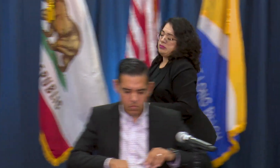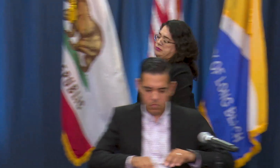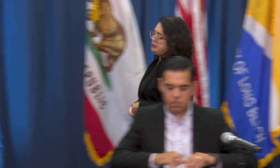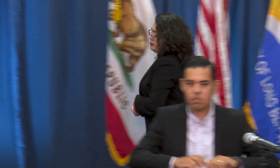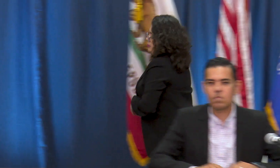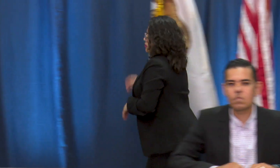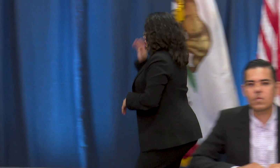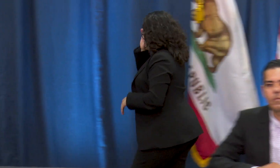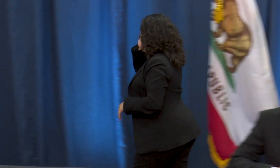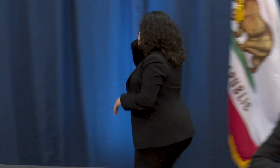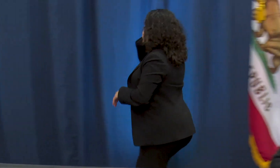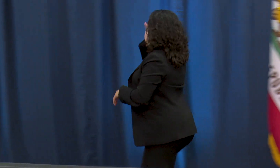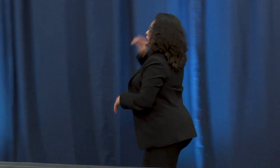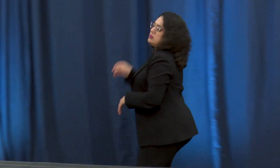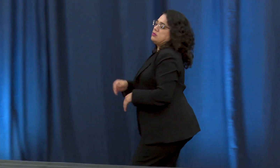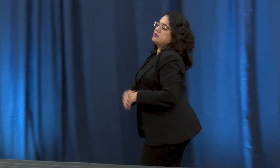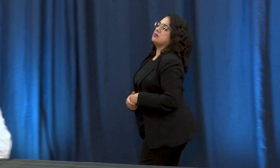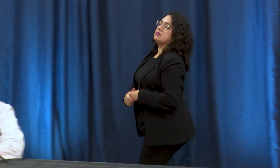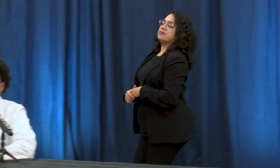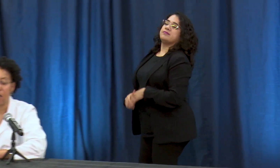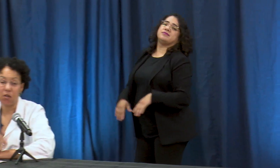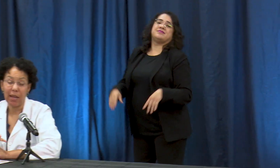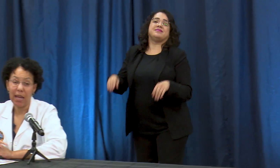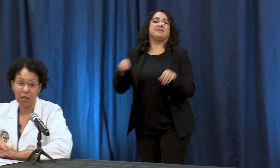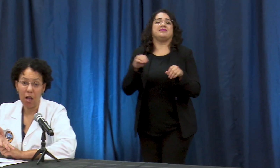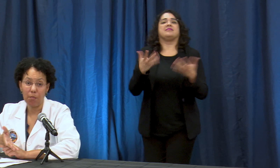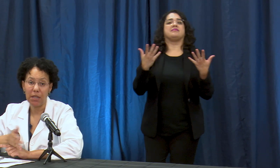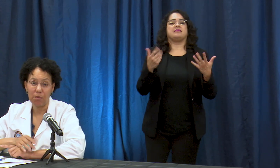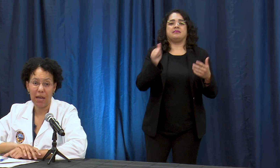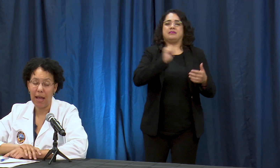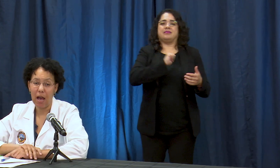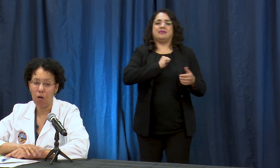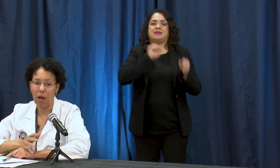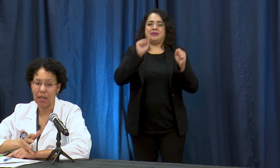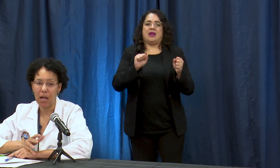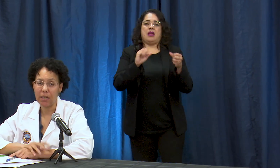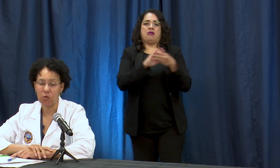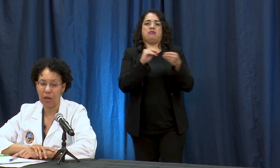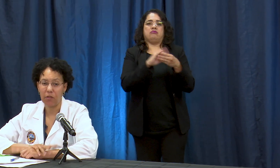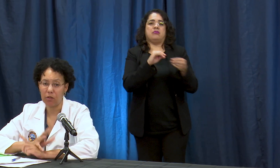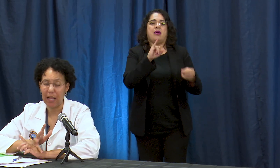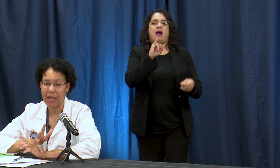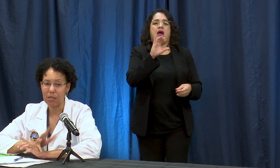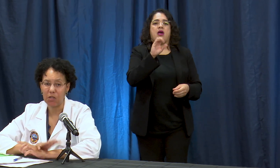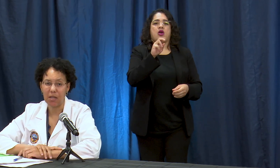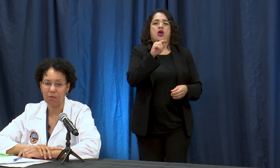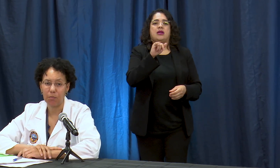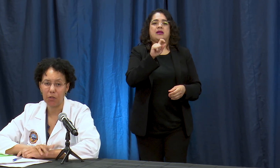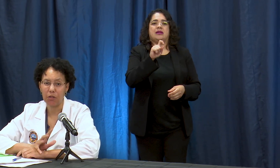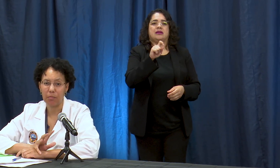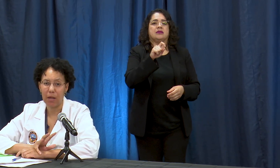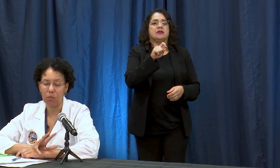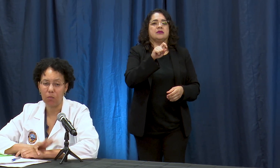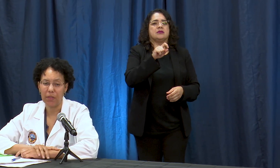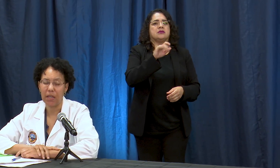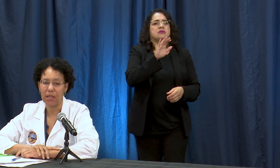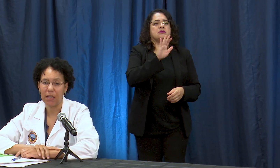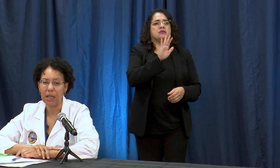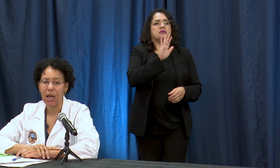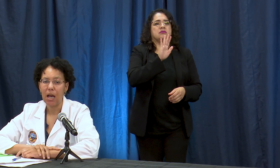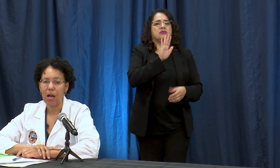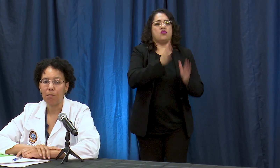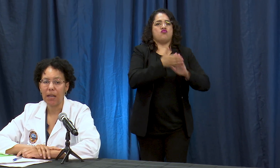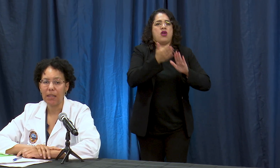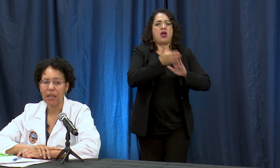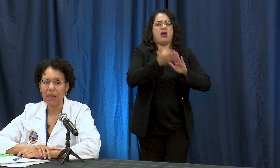just in general, as more businesses, so I can't comment about how Iconics ran their class. I'm just not familiar about what they